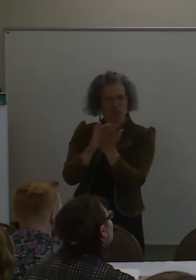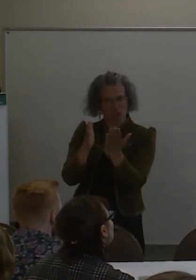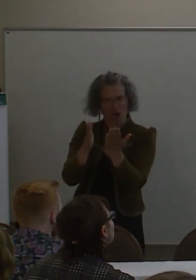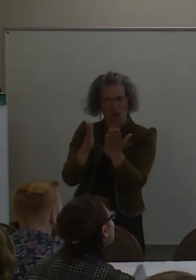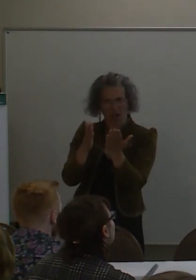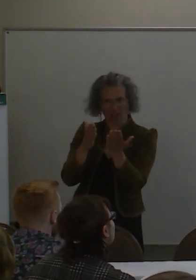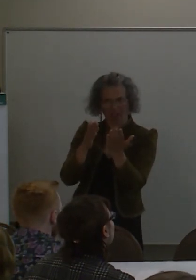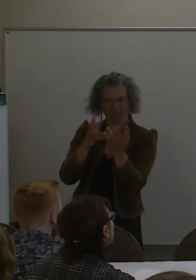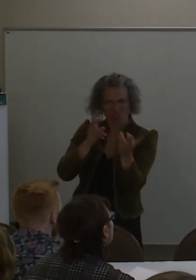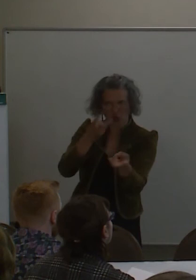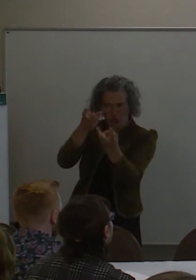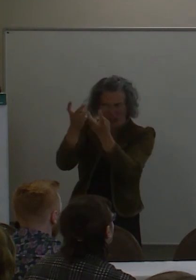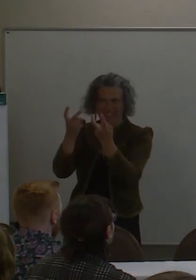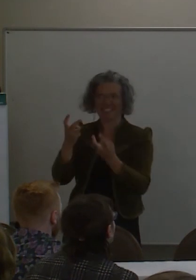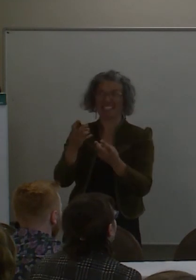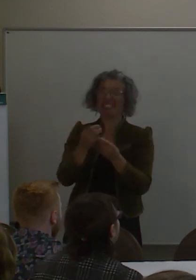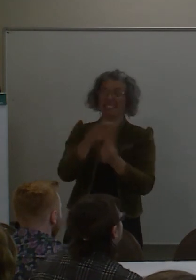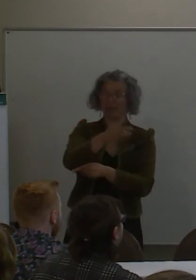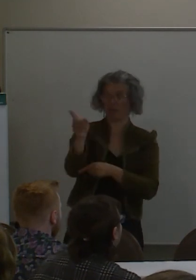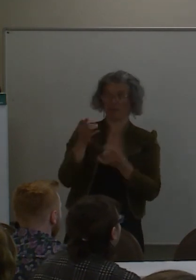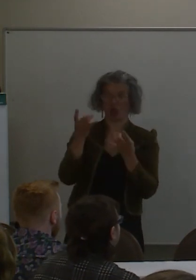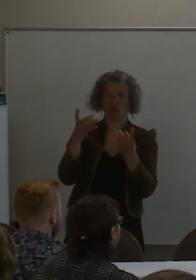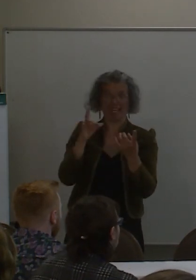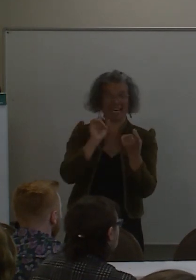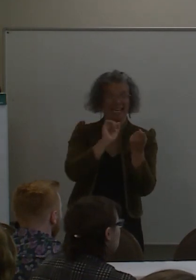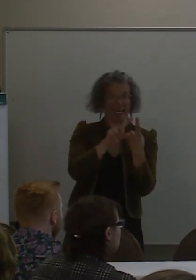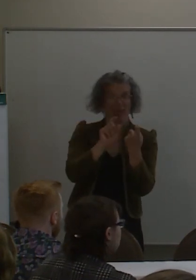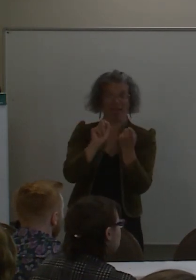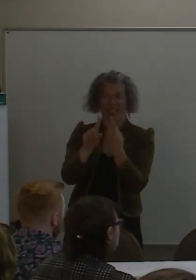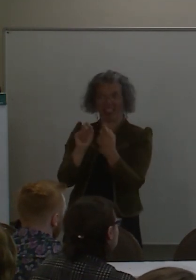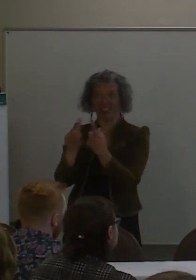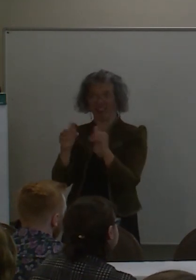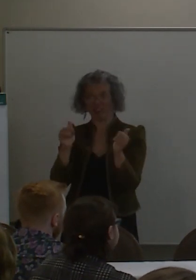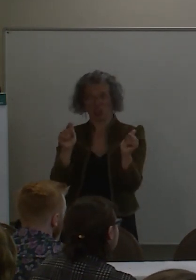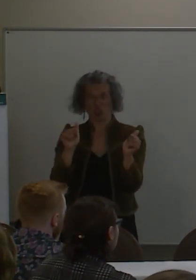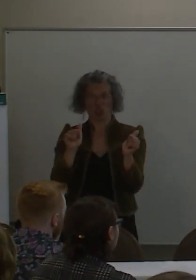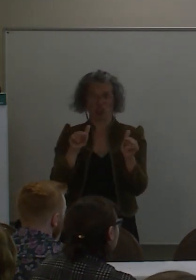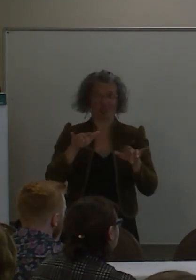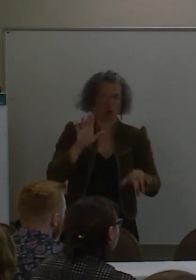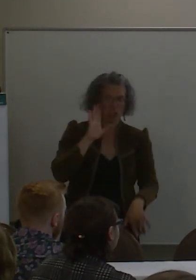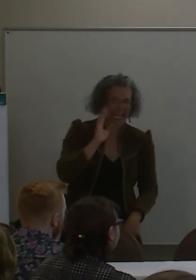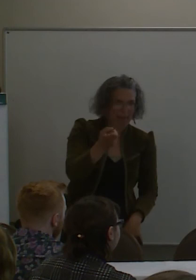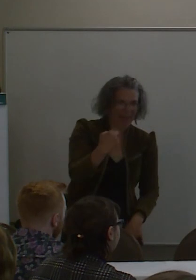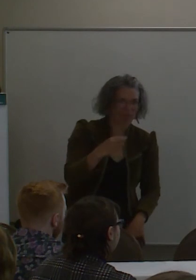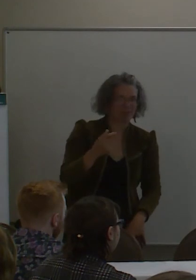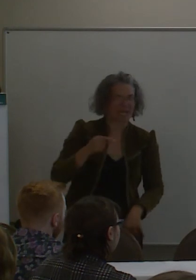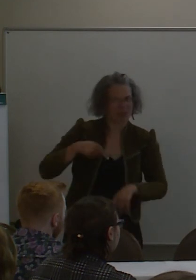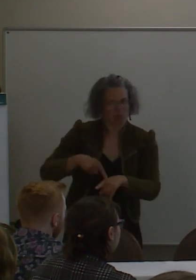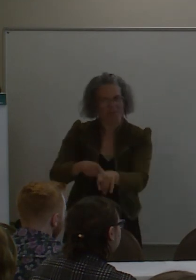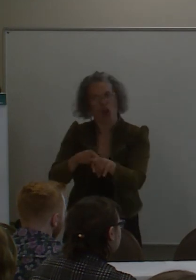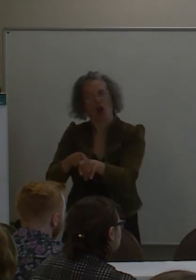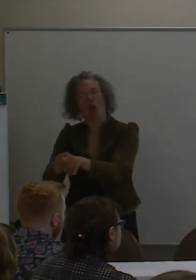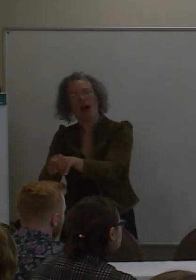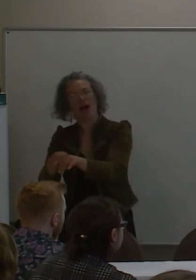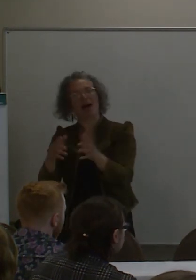from me directly. I will be following up with you because I'm not getting responses to find out how these types of collections are being treated across